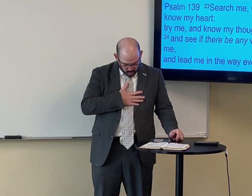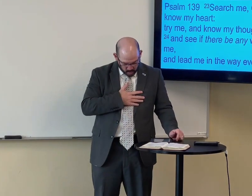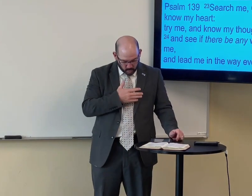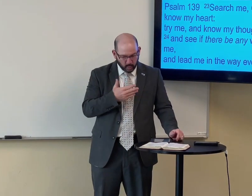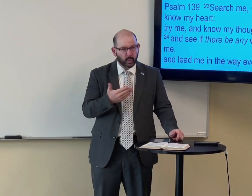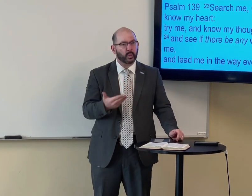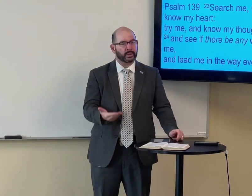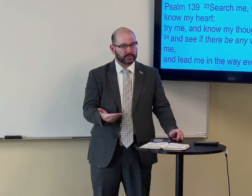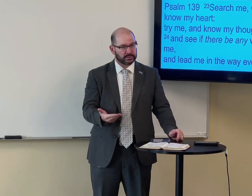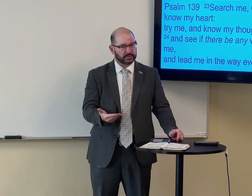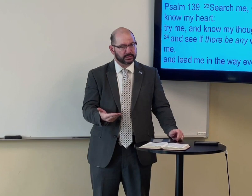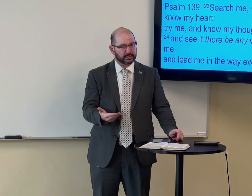But if we're willing